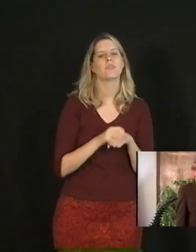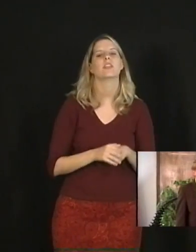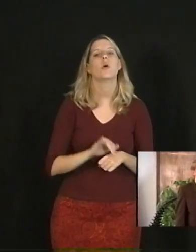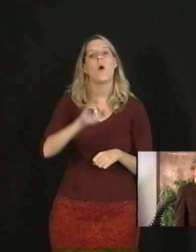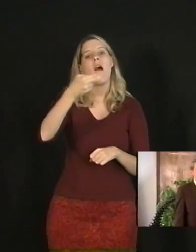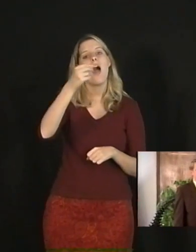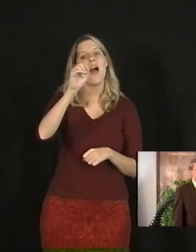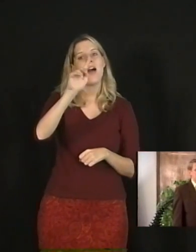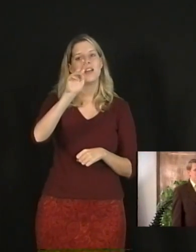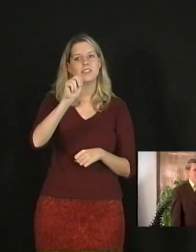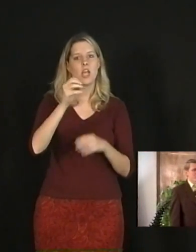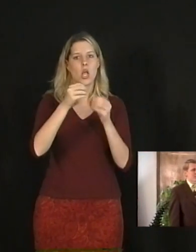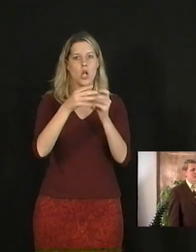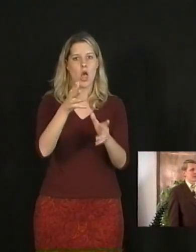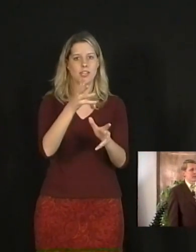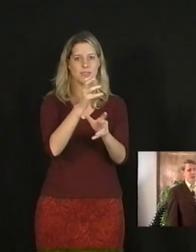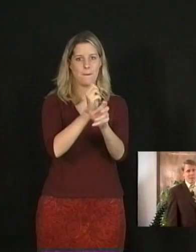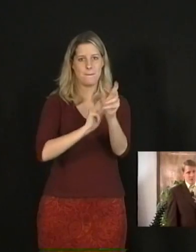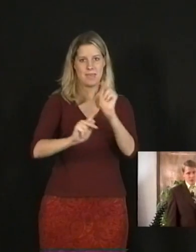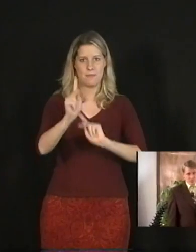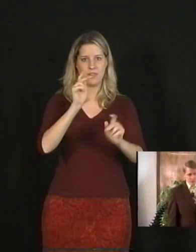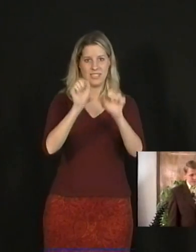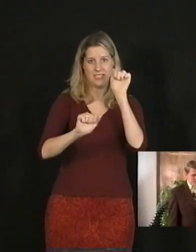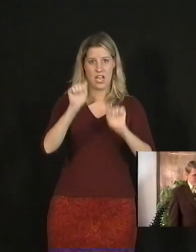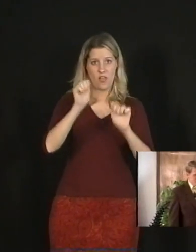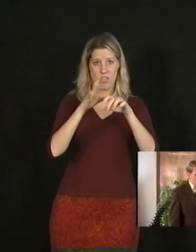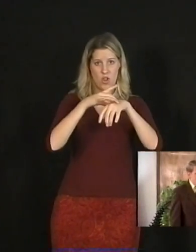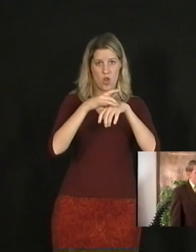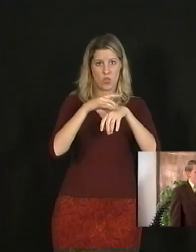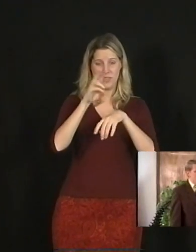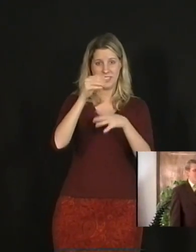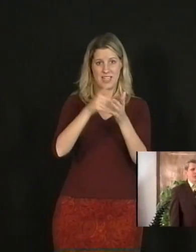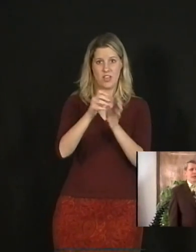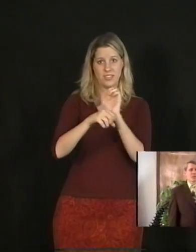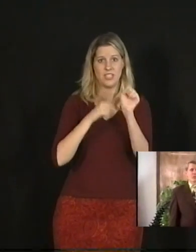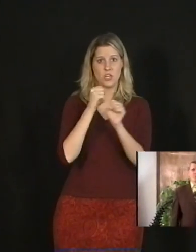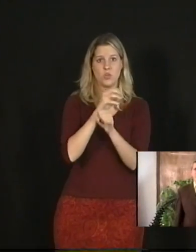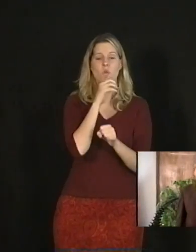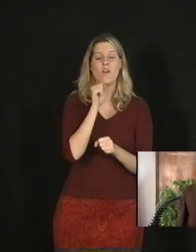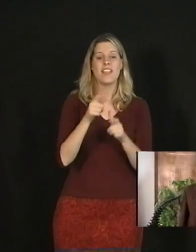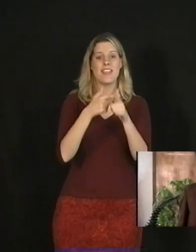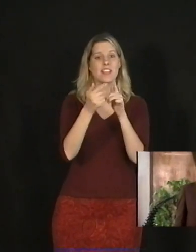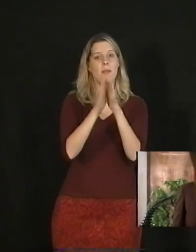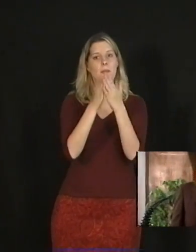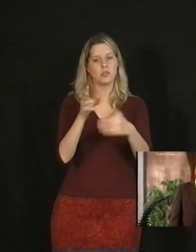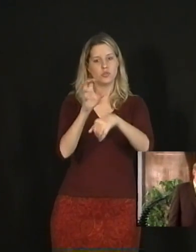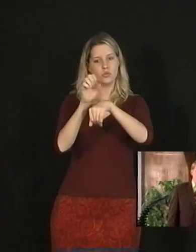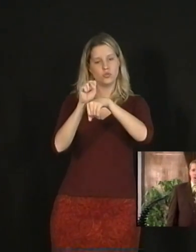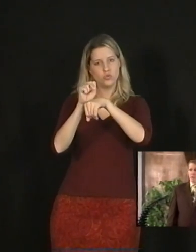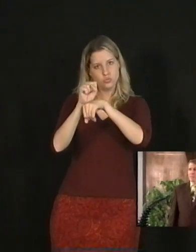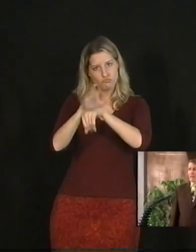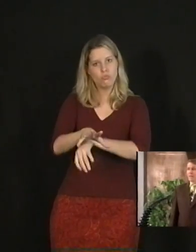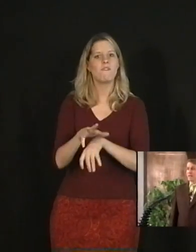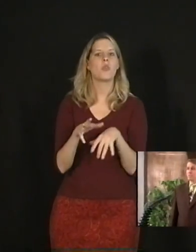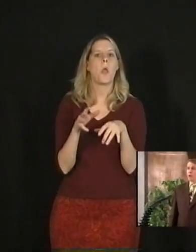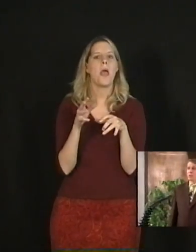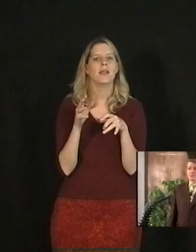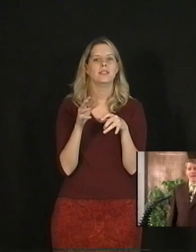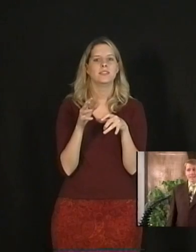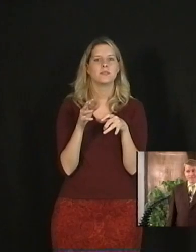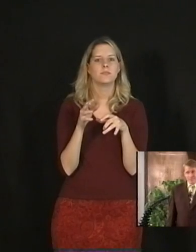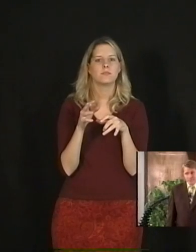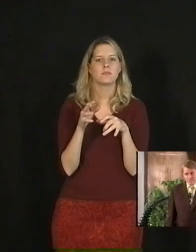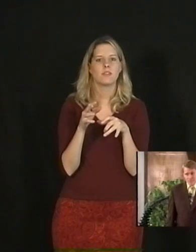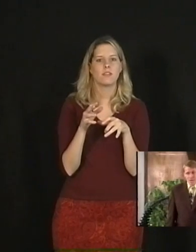came along and caused people to doubt the earth was 6,000 years old. Then his book had a very strong influence on a lawyer from Scotland named